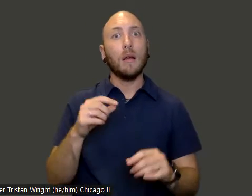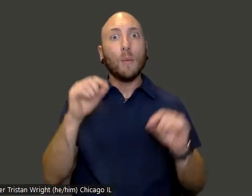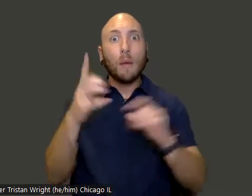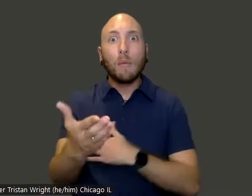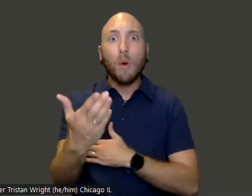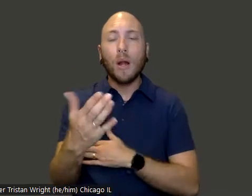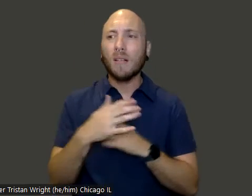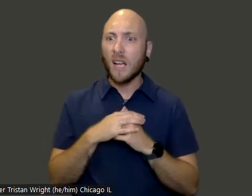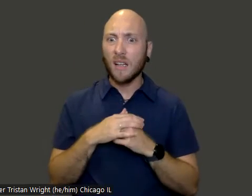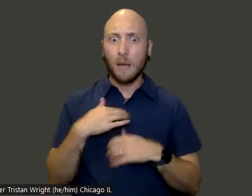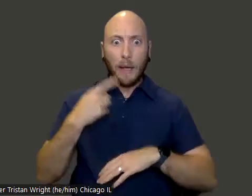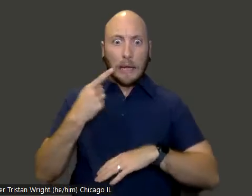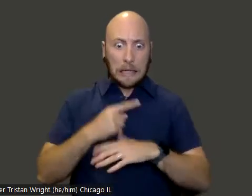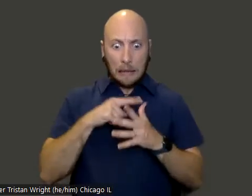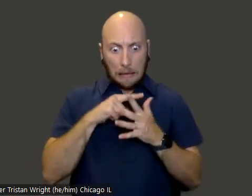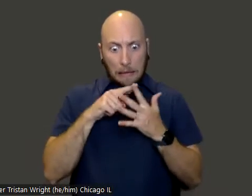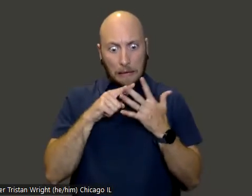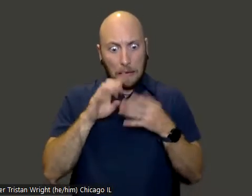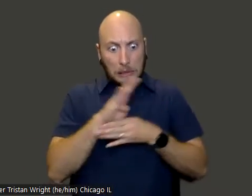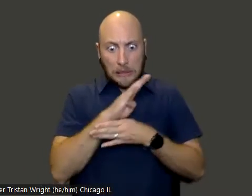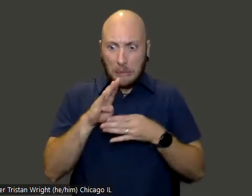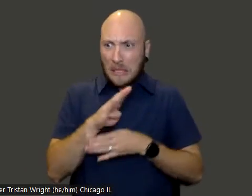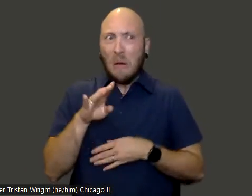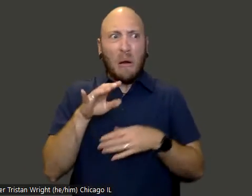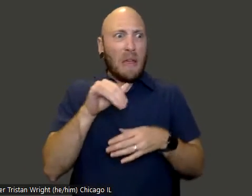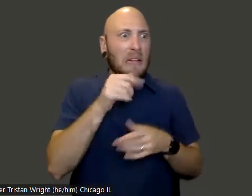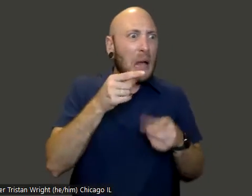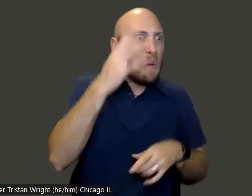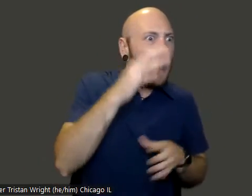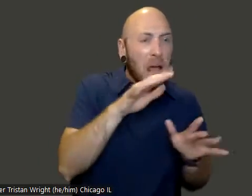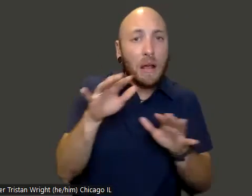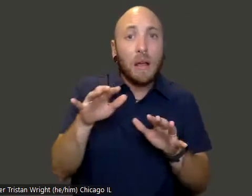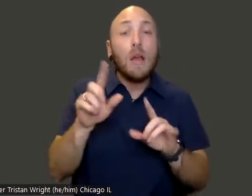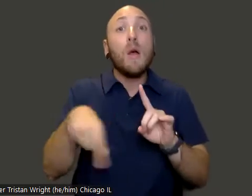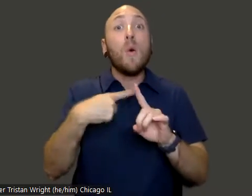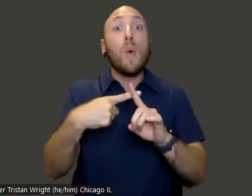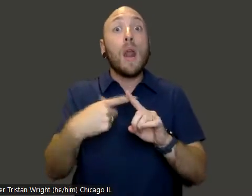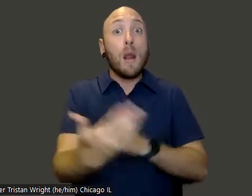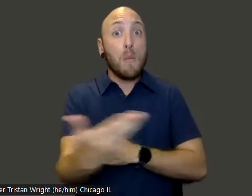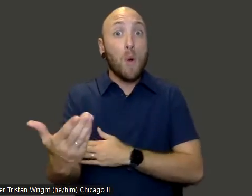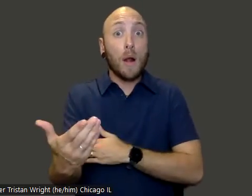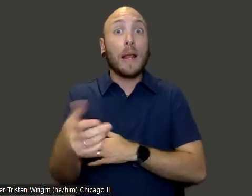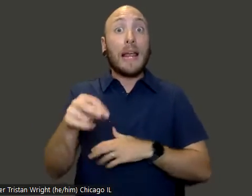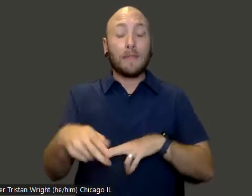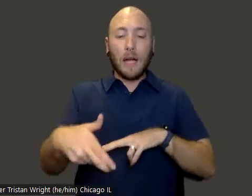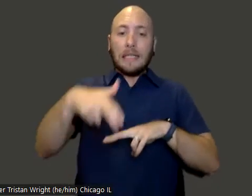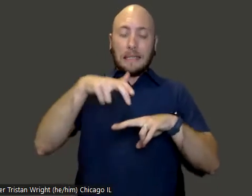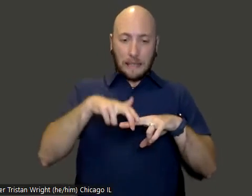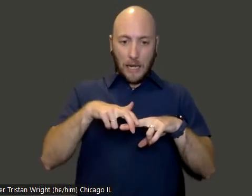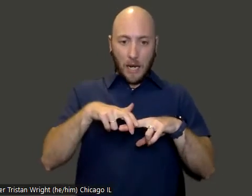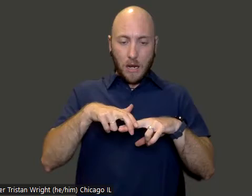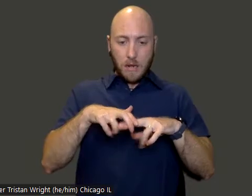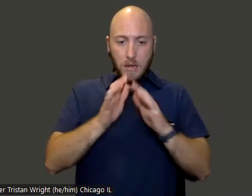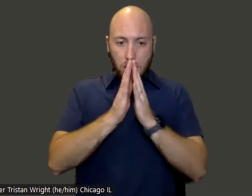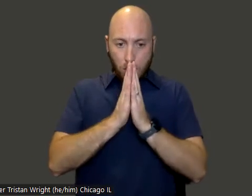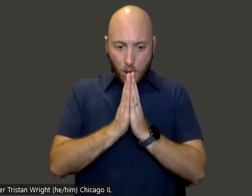Why isn't this? Why isn't that? Da, da, da, da, da. And when I pray and meditate in the morning, I just kind of get